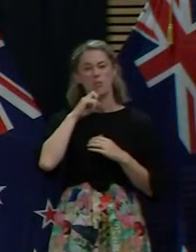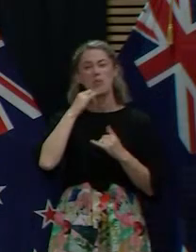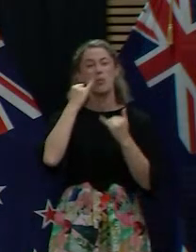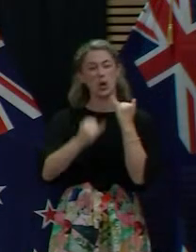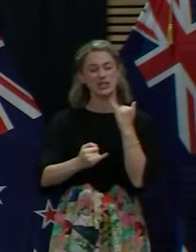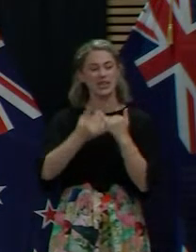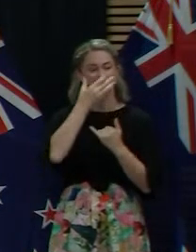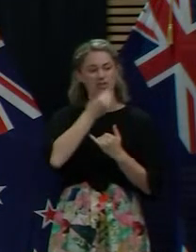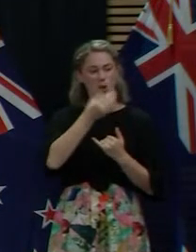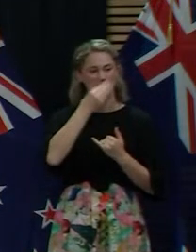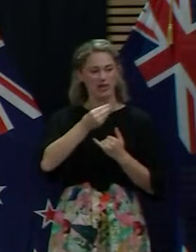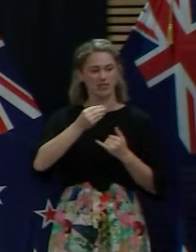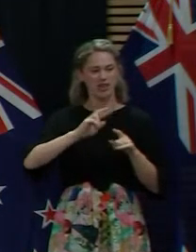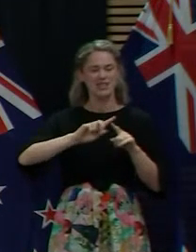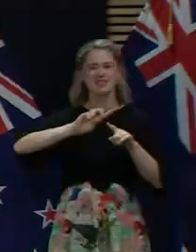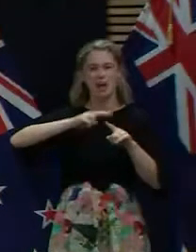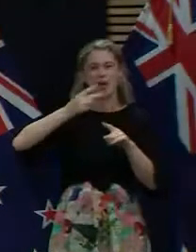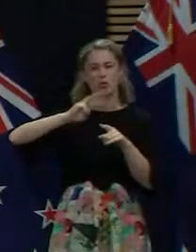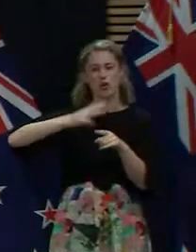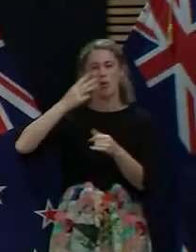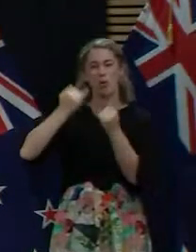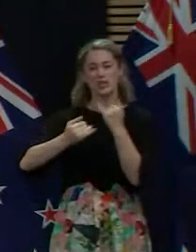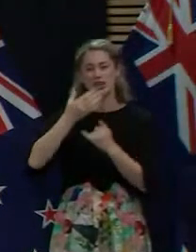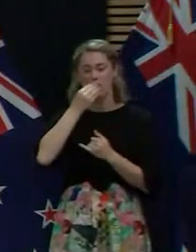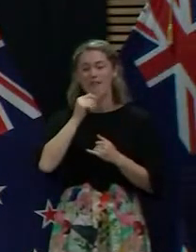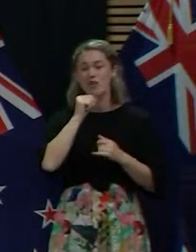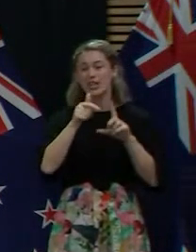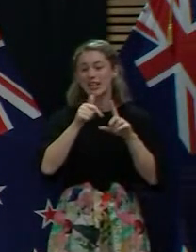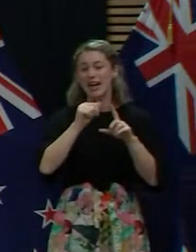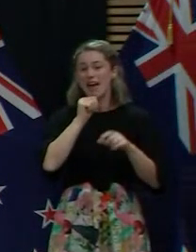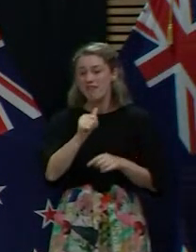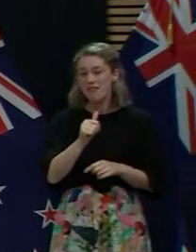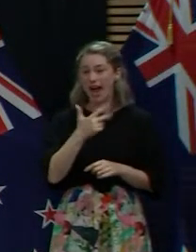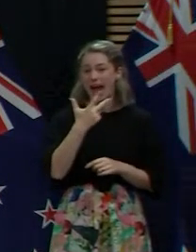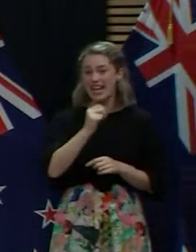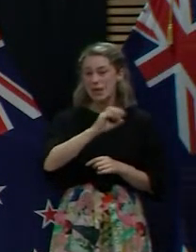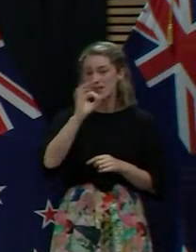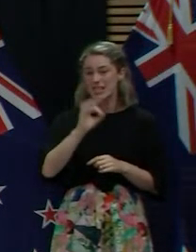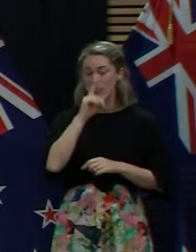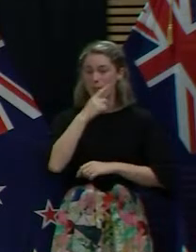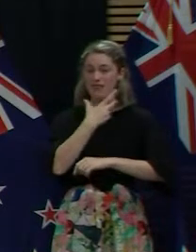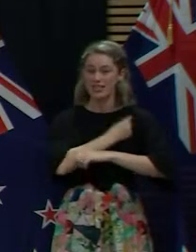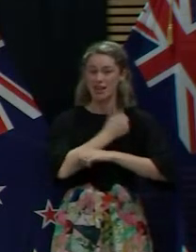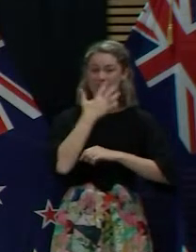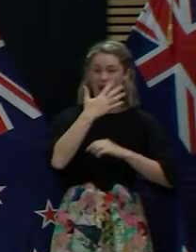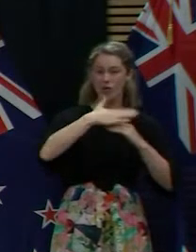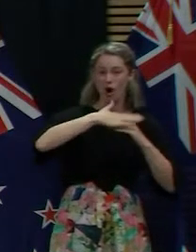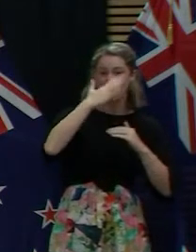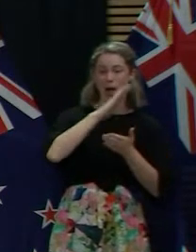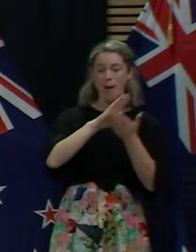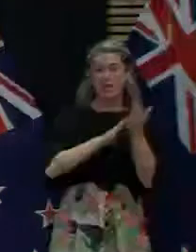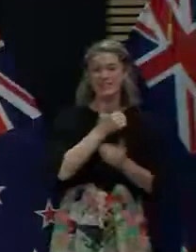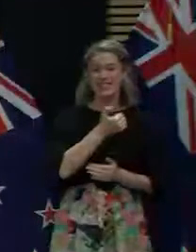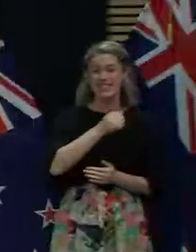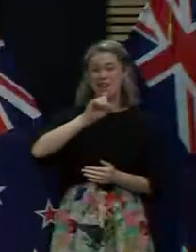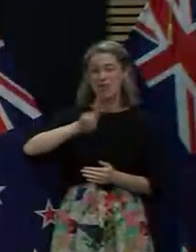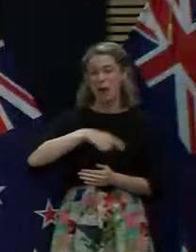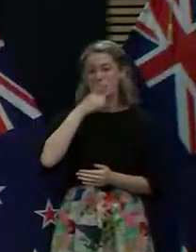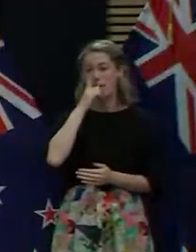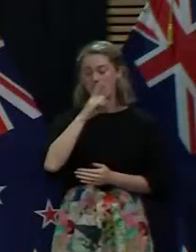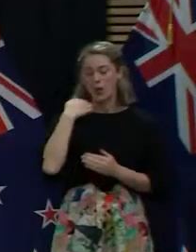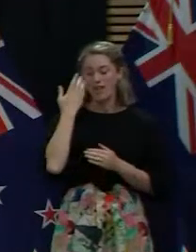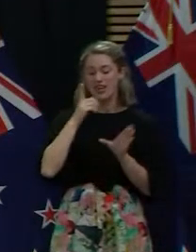influenza. For example, if we only get to 80% of those over 5, then we could still experience 60,000 hospitalisations